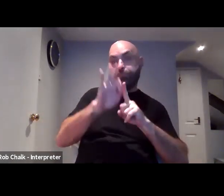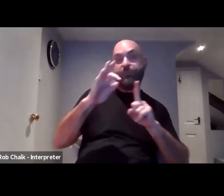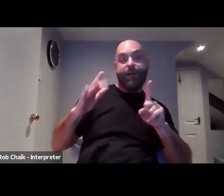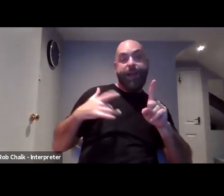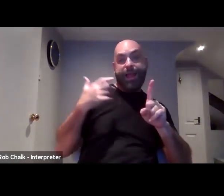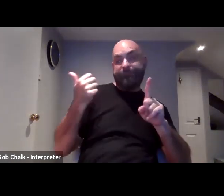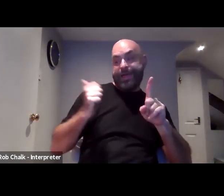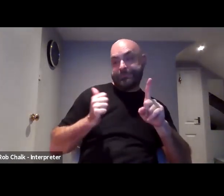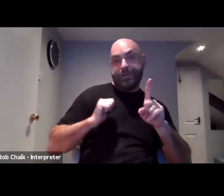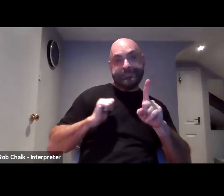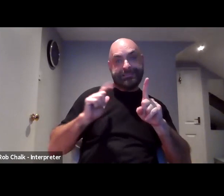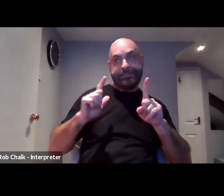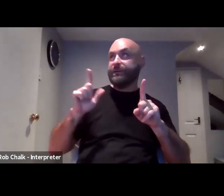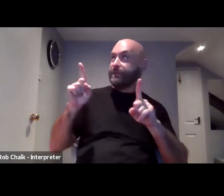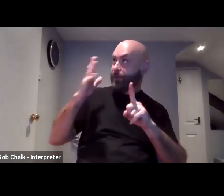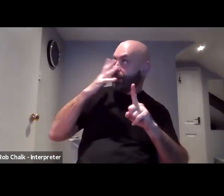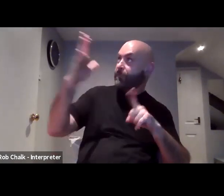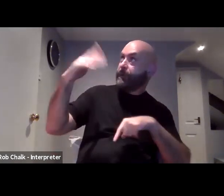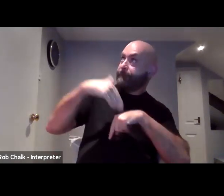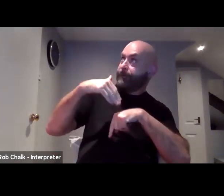life expectancy?